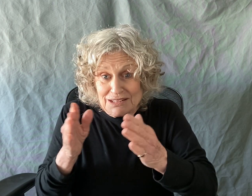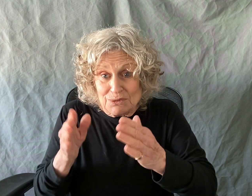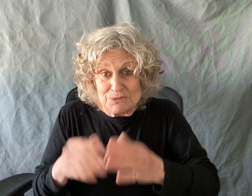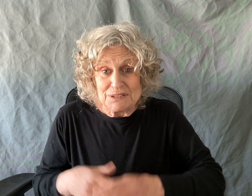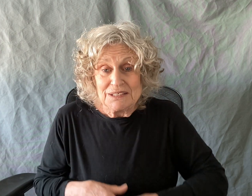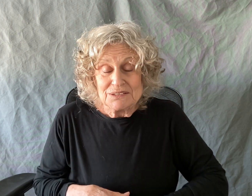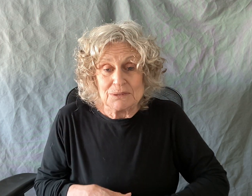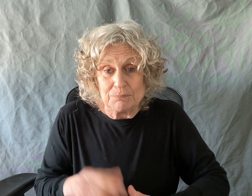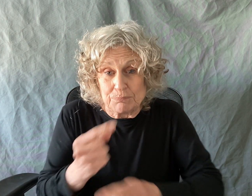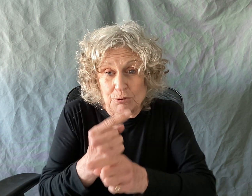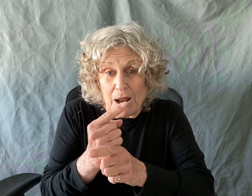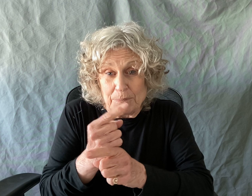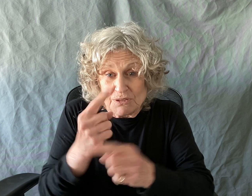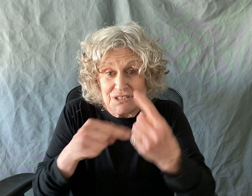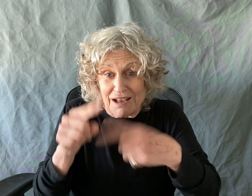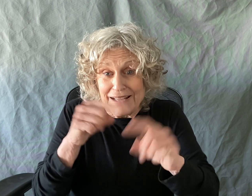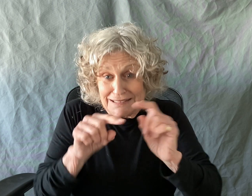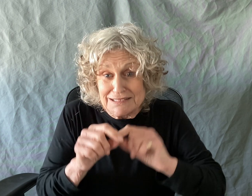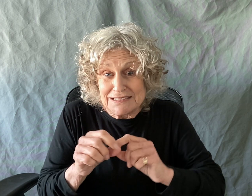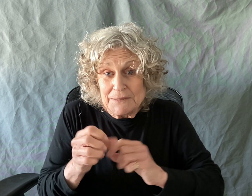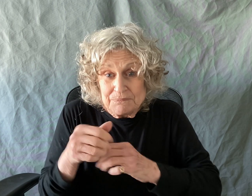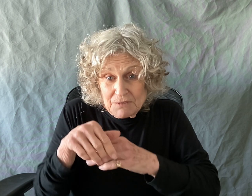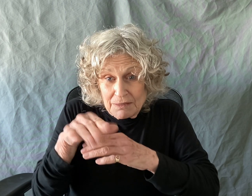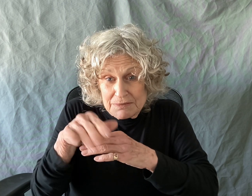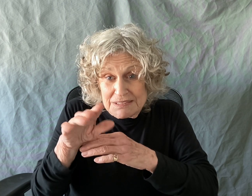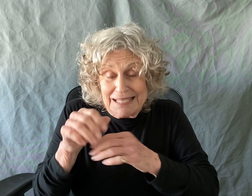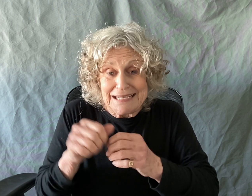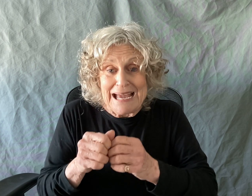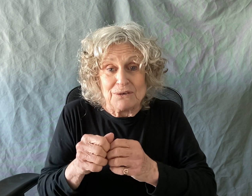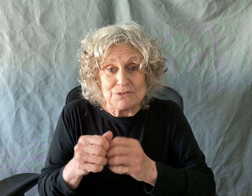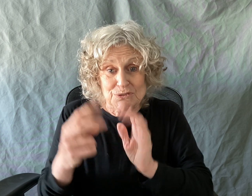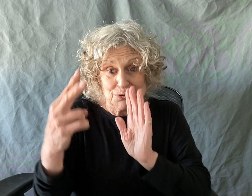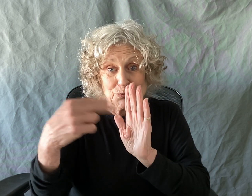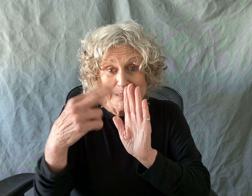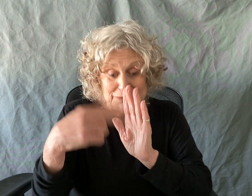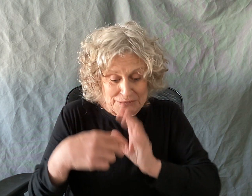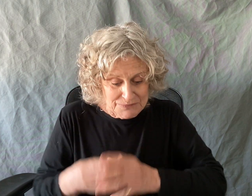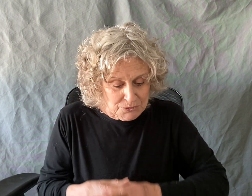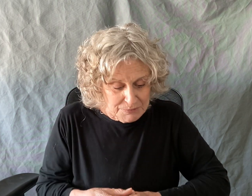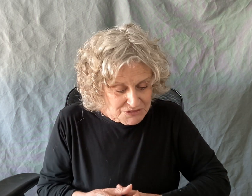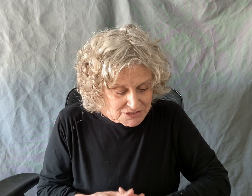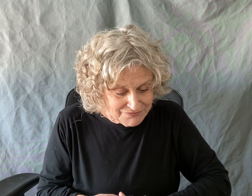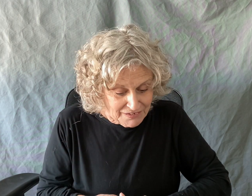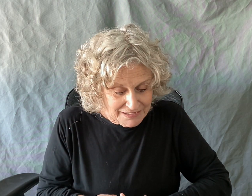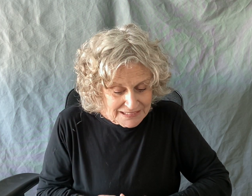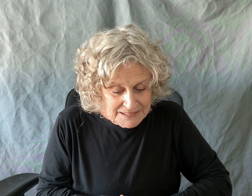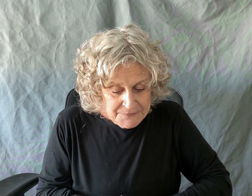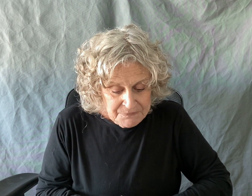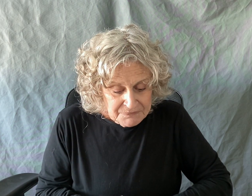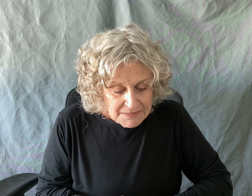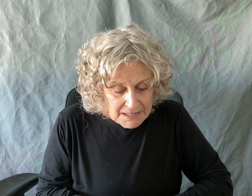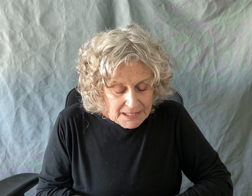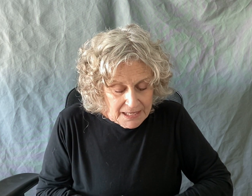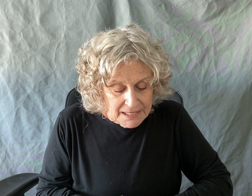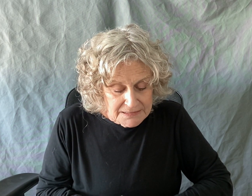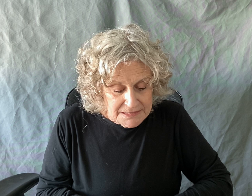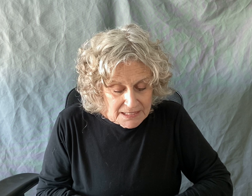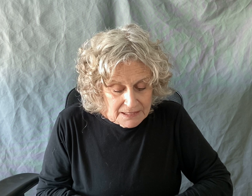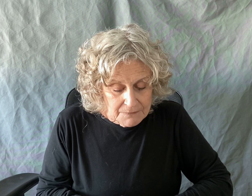the proper signs sent out to your reader. You'll be just fine. And